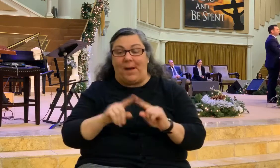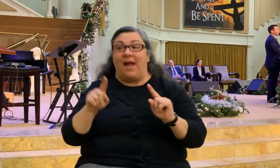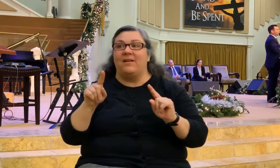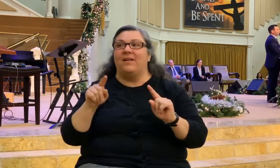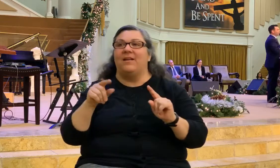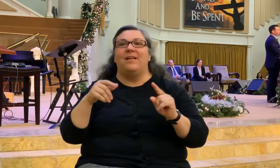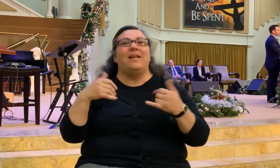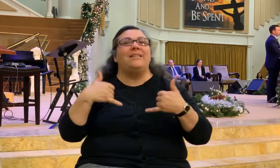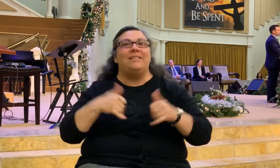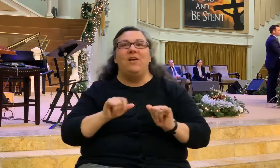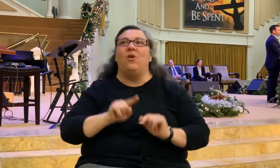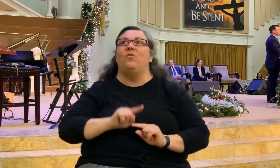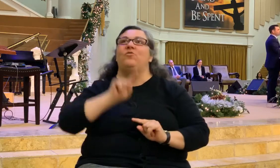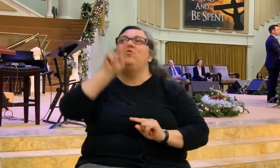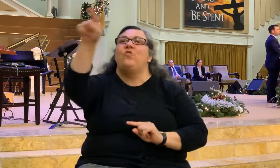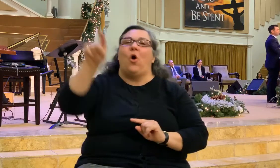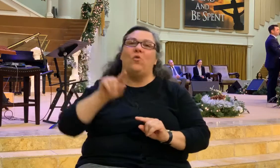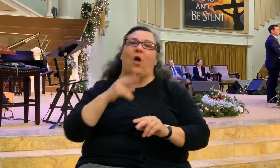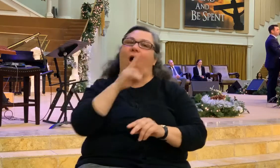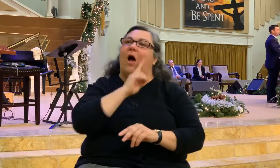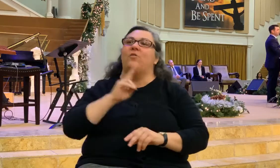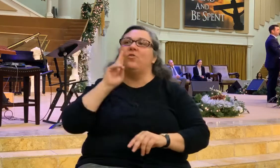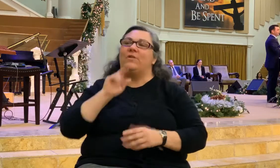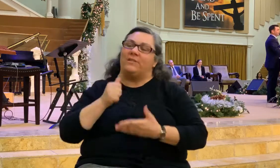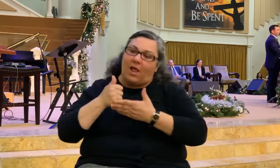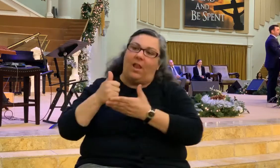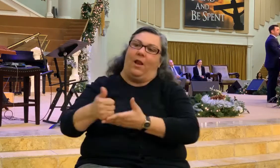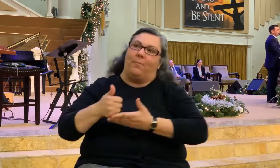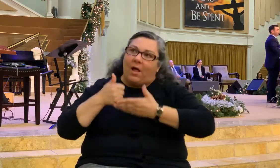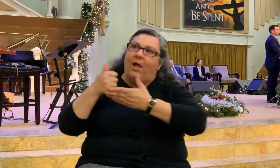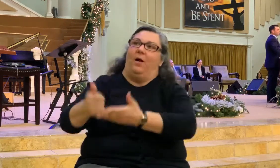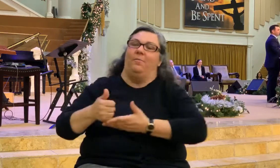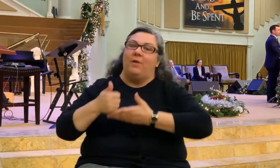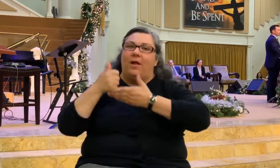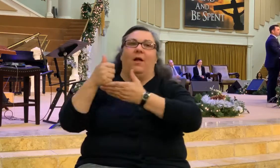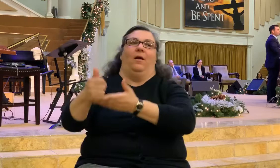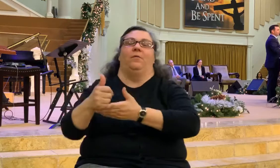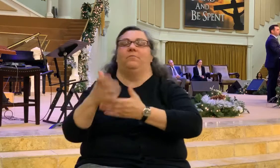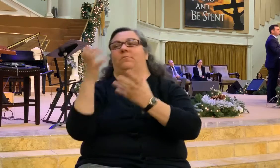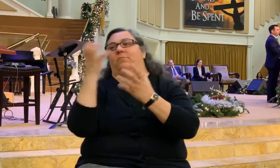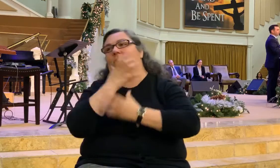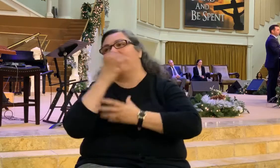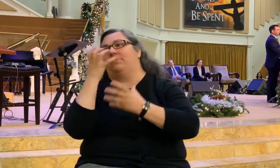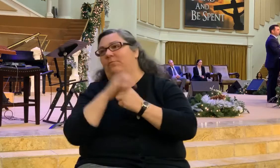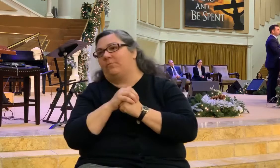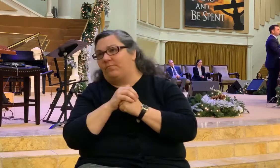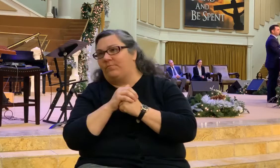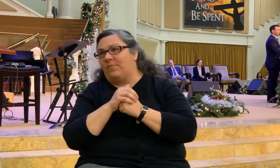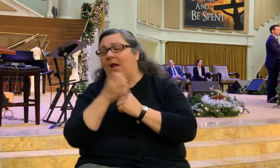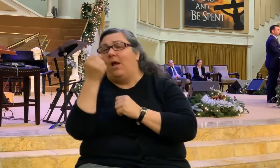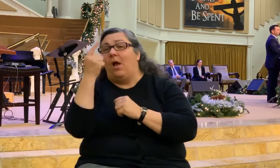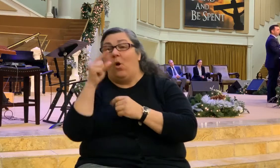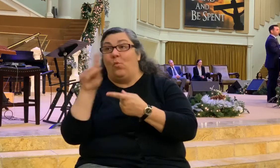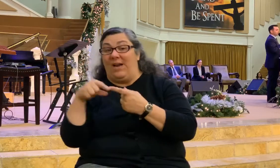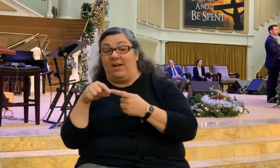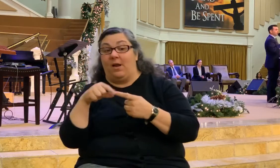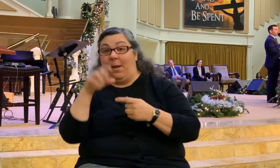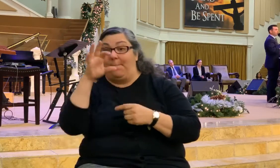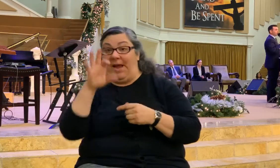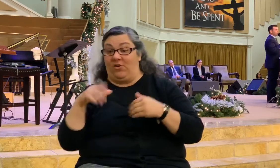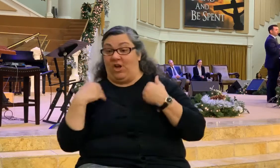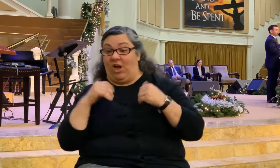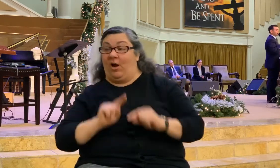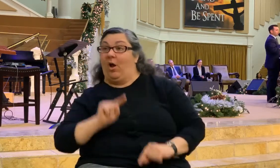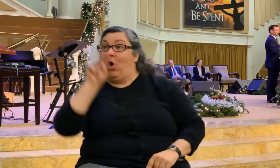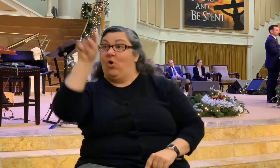And they've got a global vision, and this church helps to facilitate that. Because when they go, this church just continues to function like